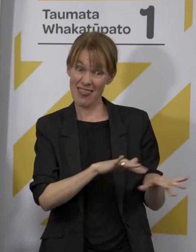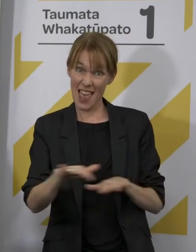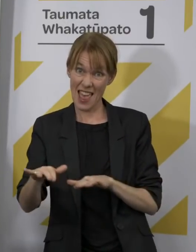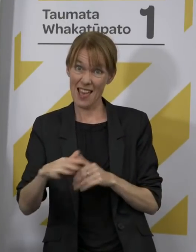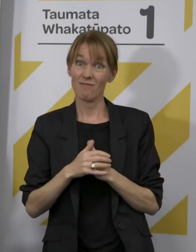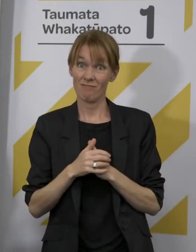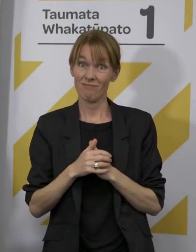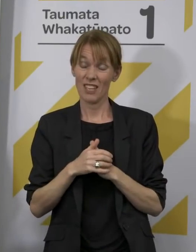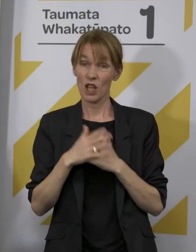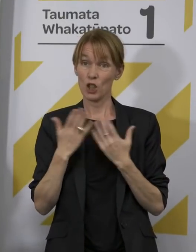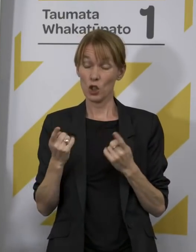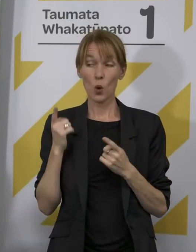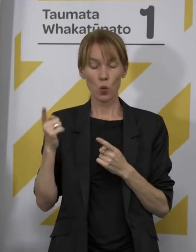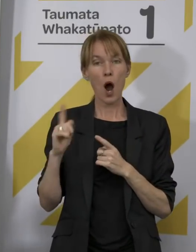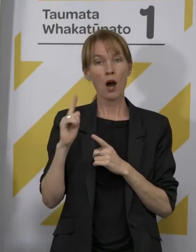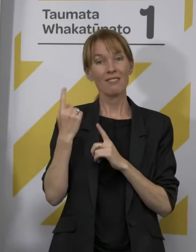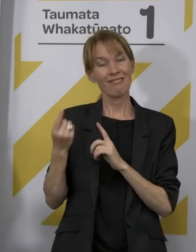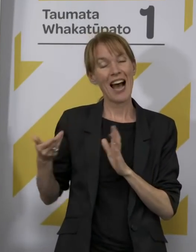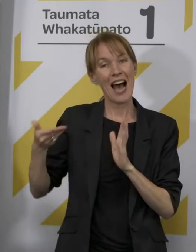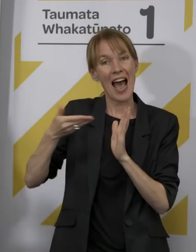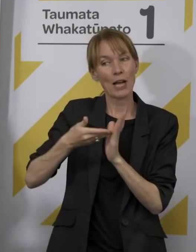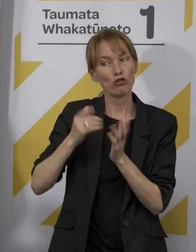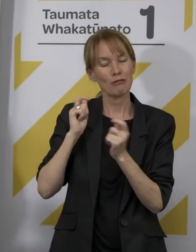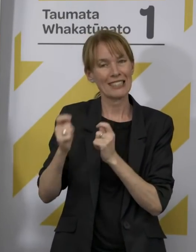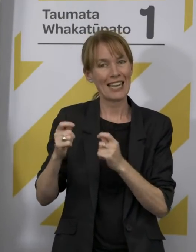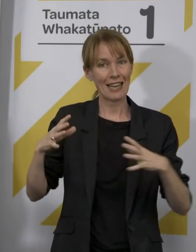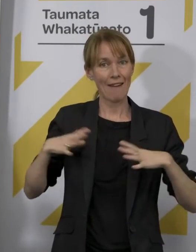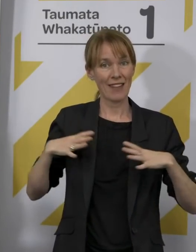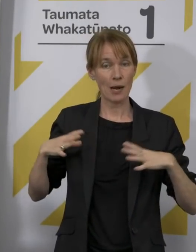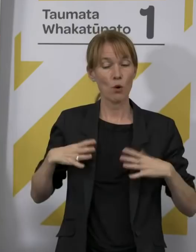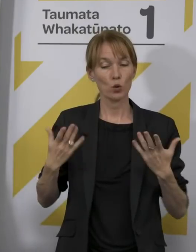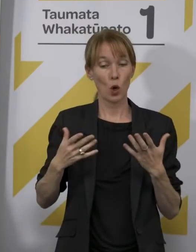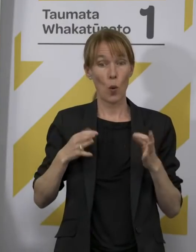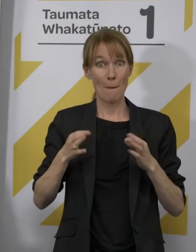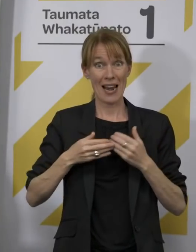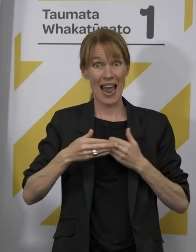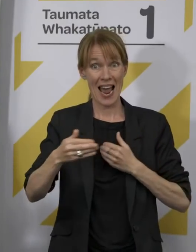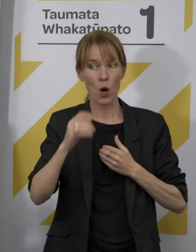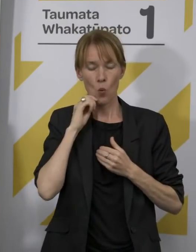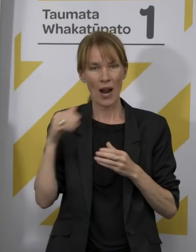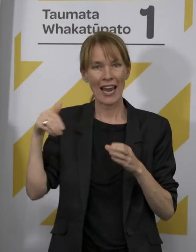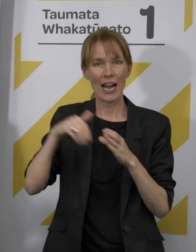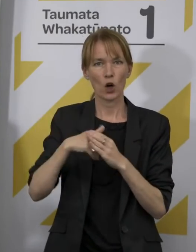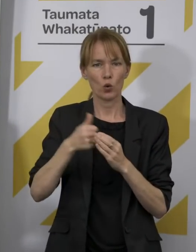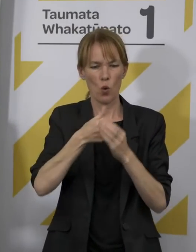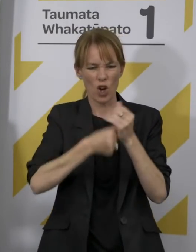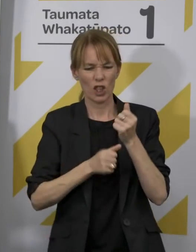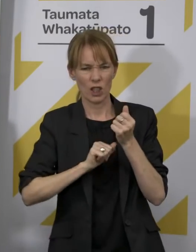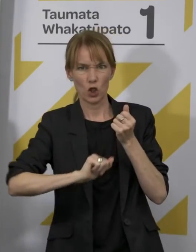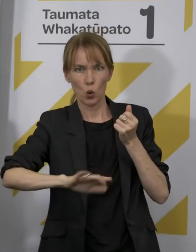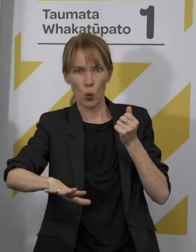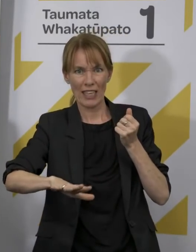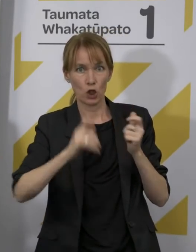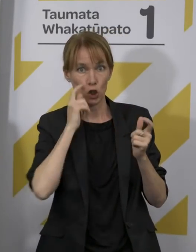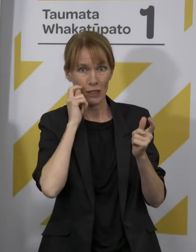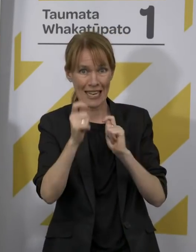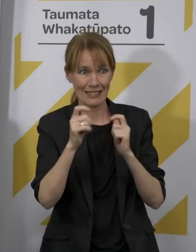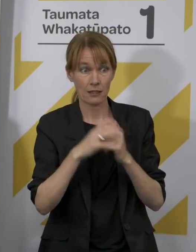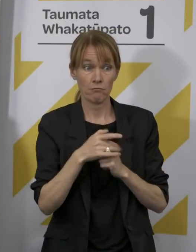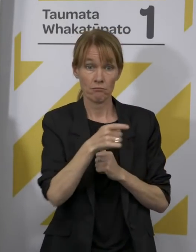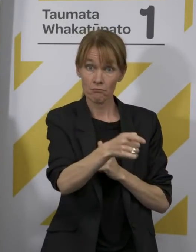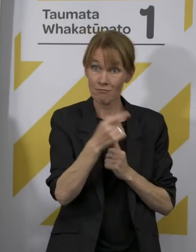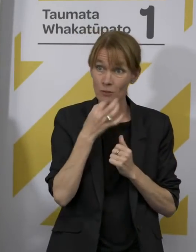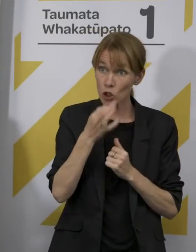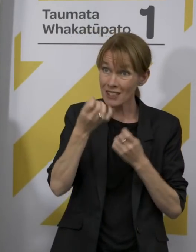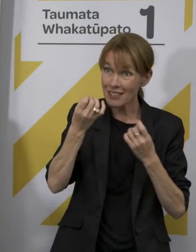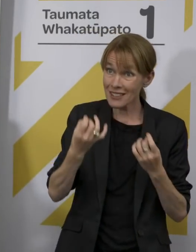use that as part of our ongoing surveillance, and that is part of our surveillance plan from here. Will they be able to tell us if... I don't know if it's being used right now, but we'll